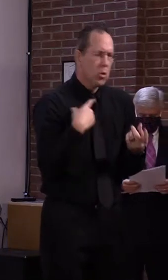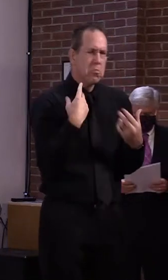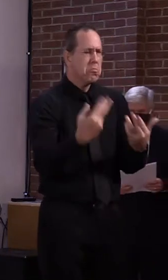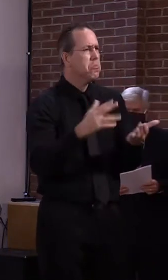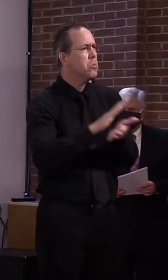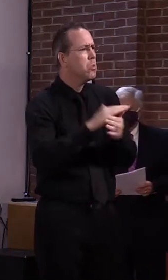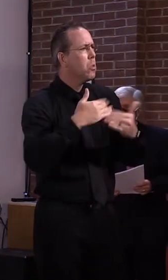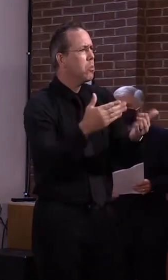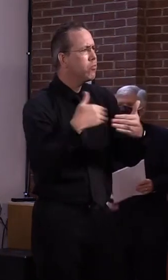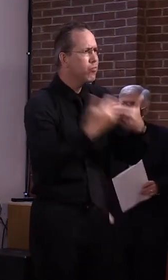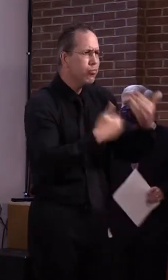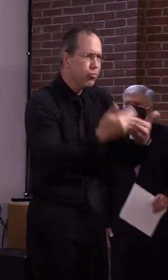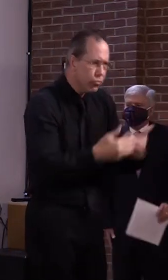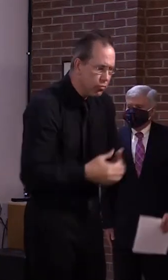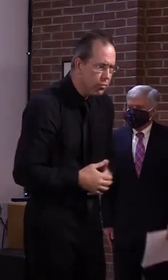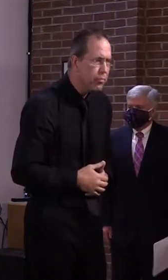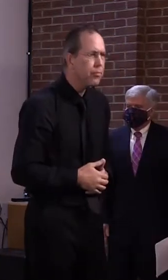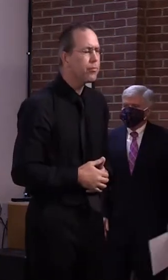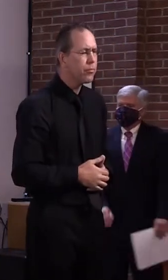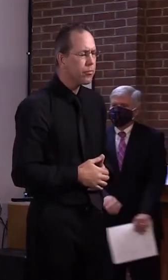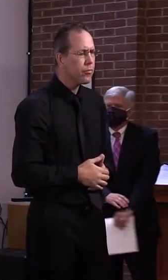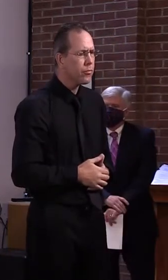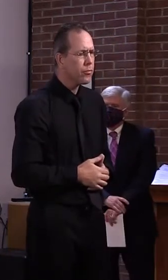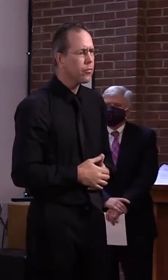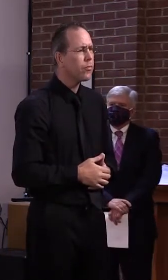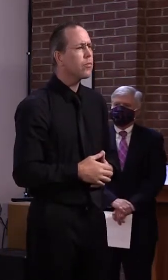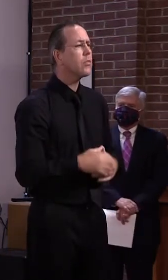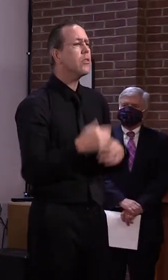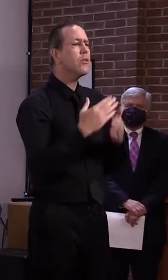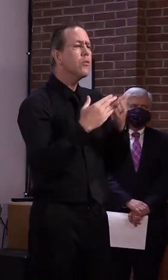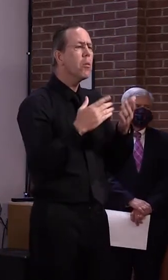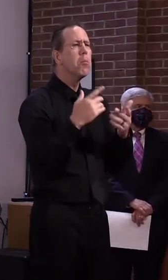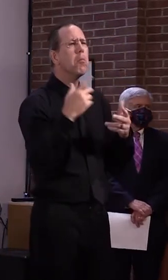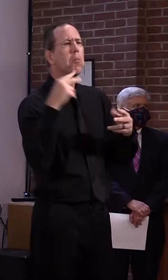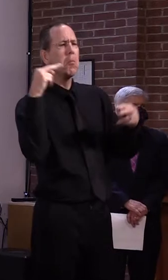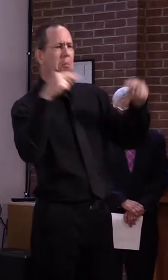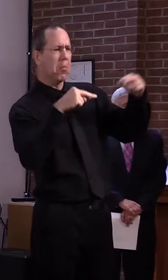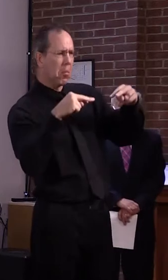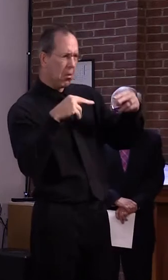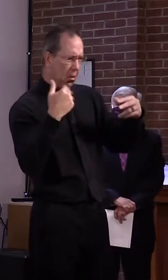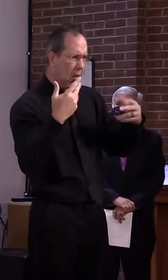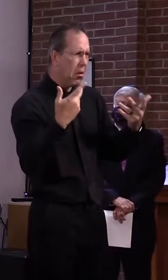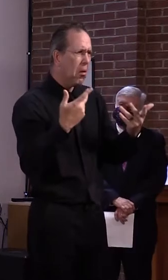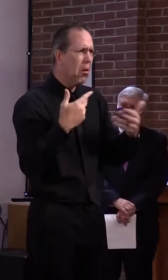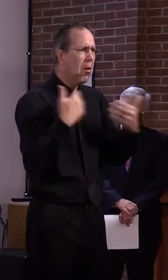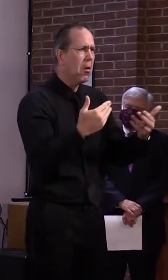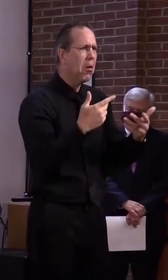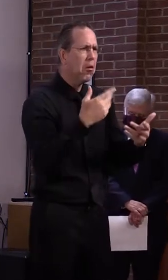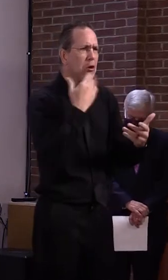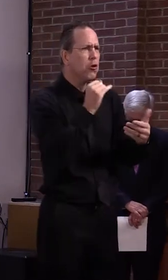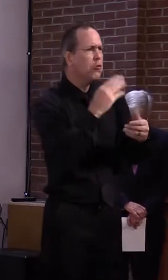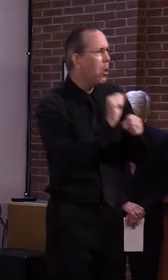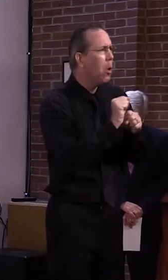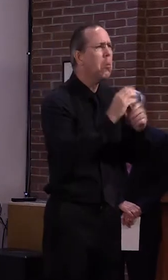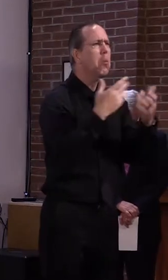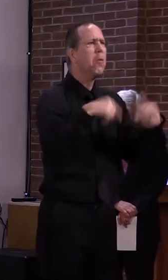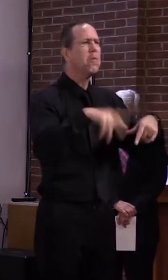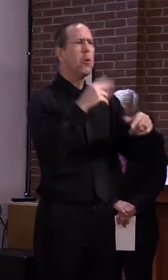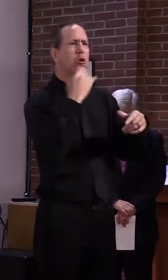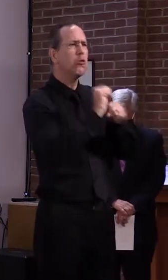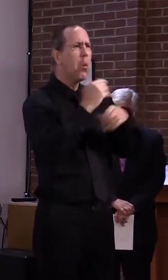So while some may see our continued success as a sign we can let up, I urge Vermonters to stay